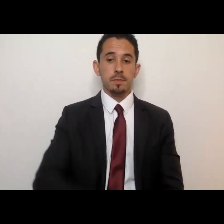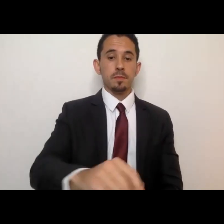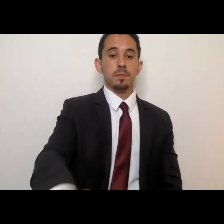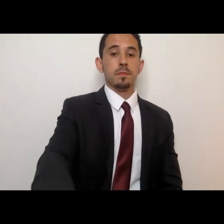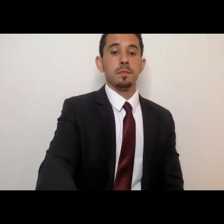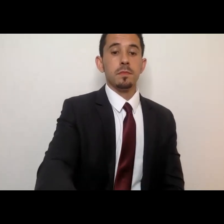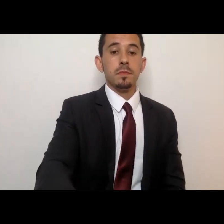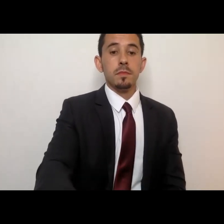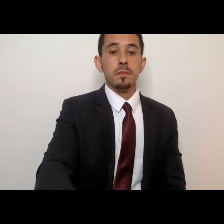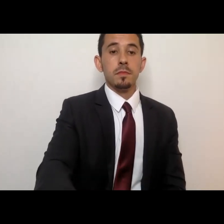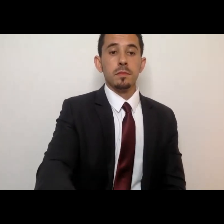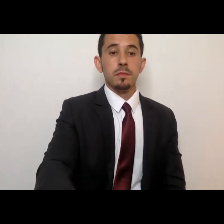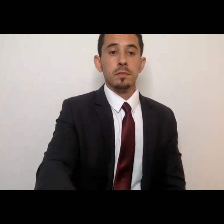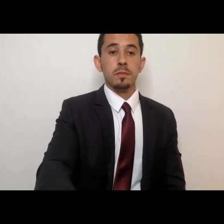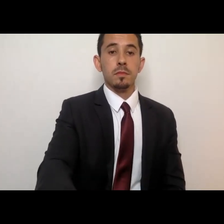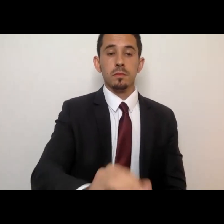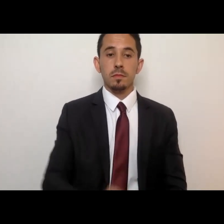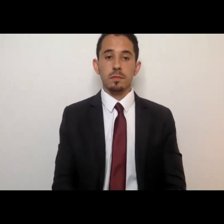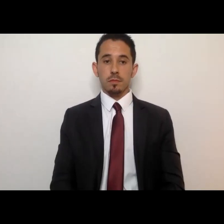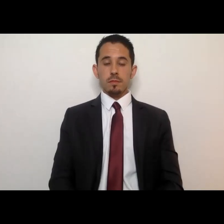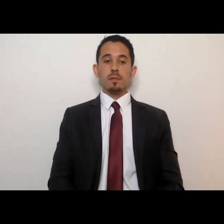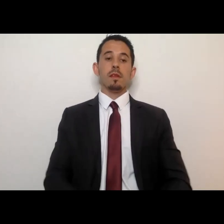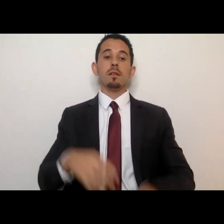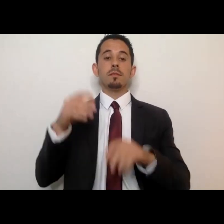collect were from cattle.